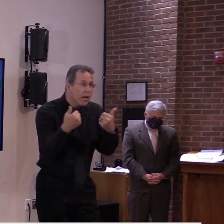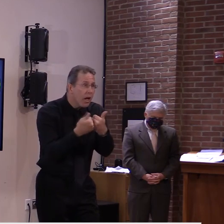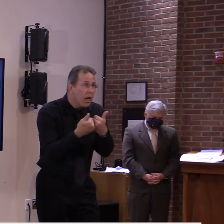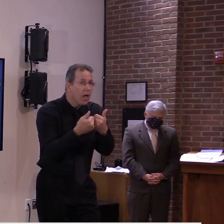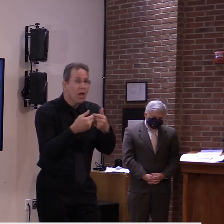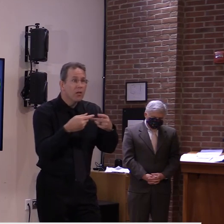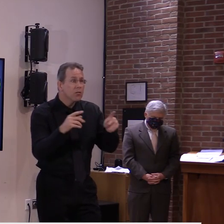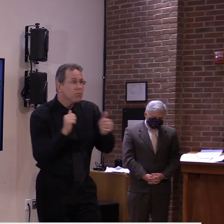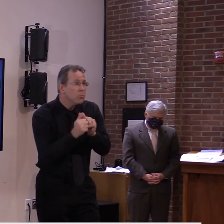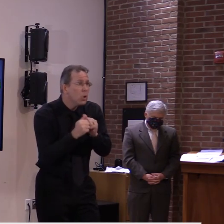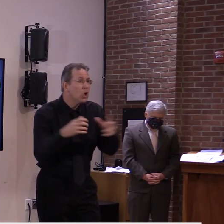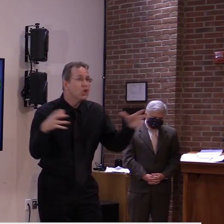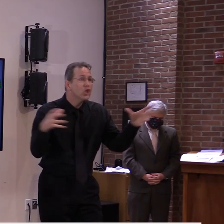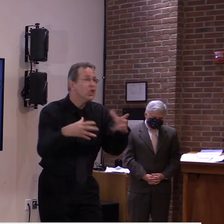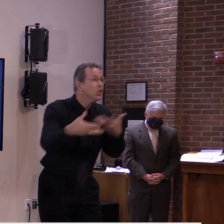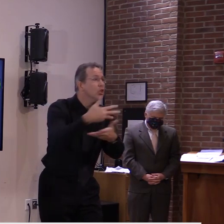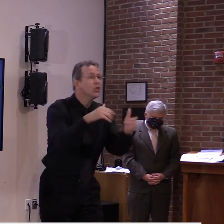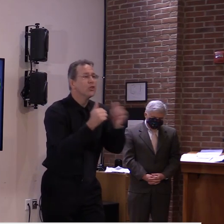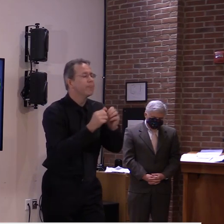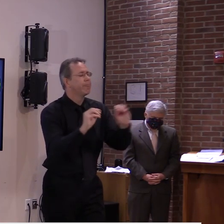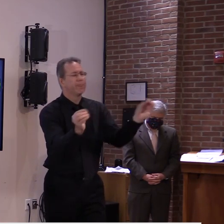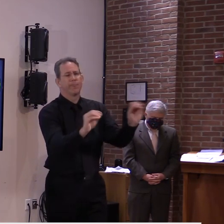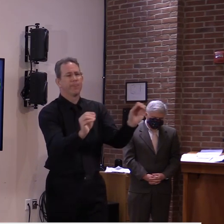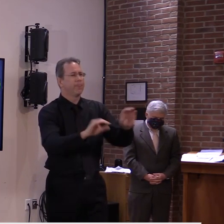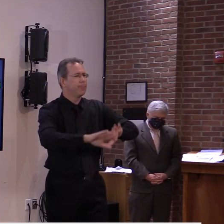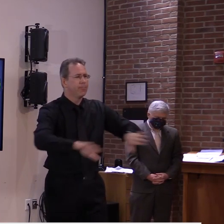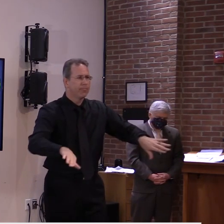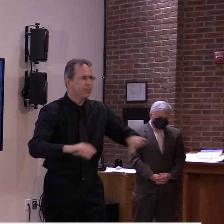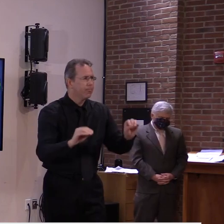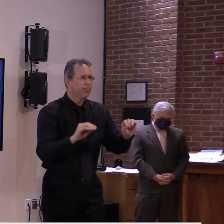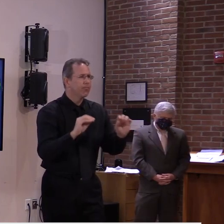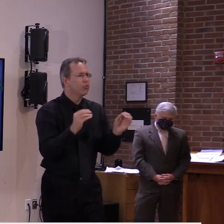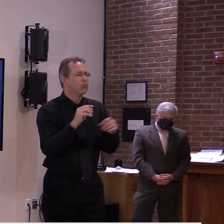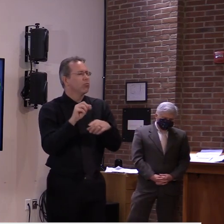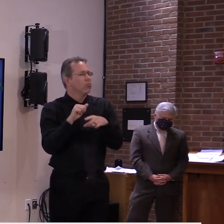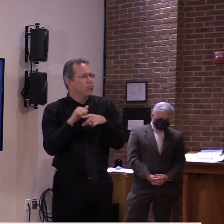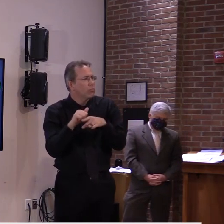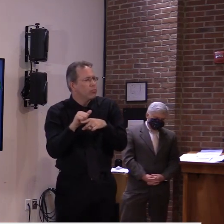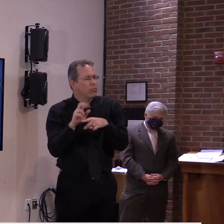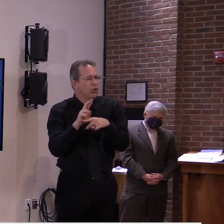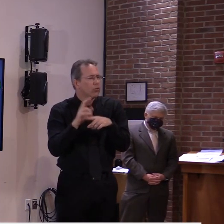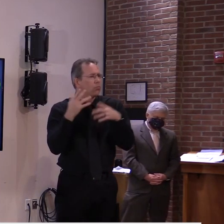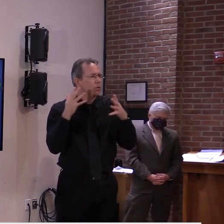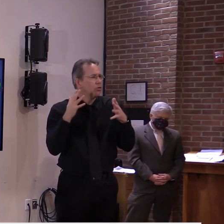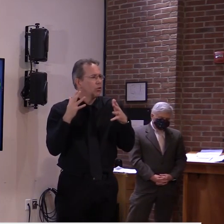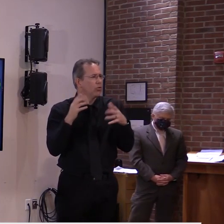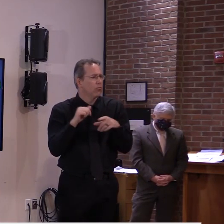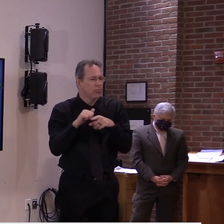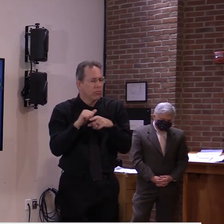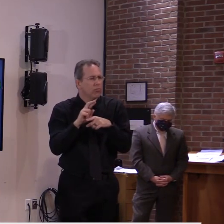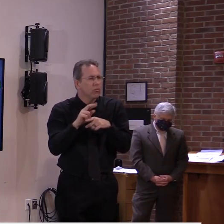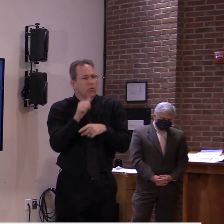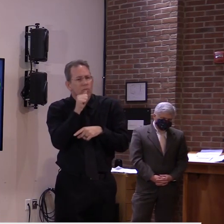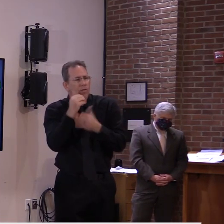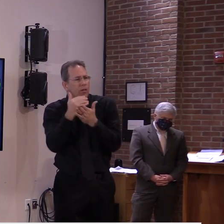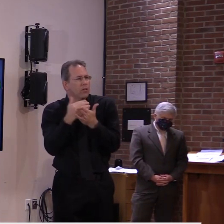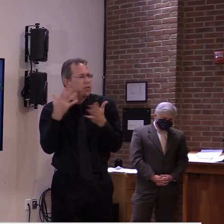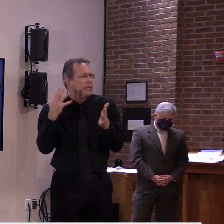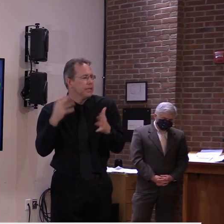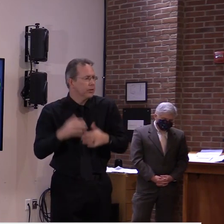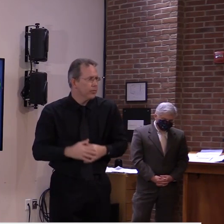this section, but if there are no competitive events that should be taking place at this time, nor any types of